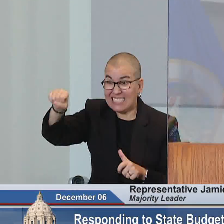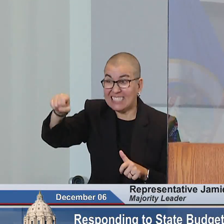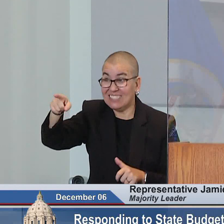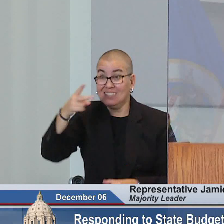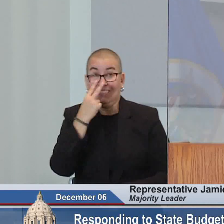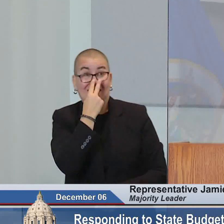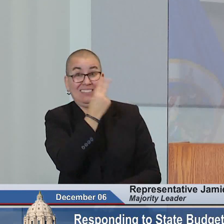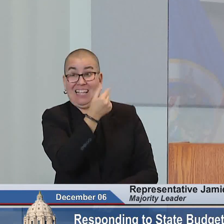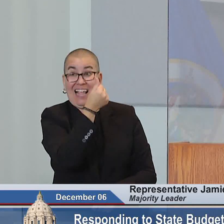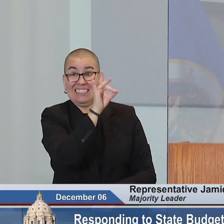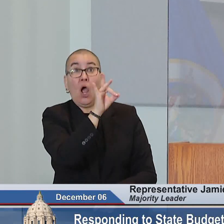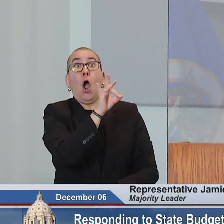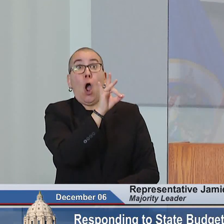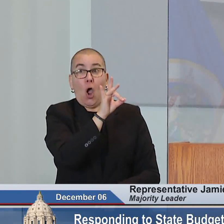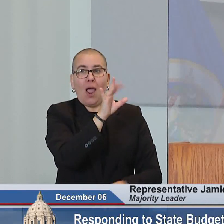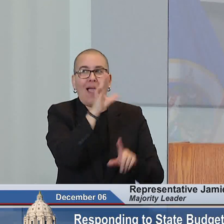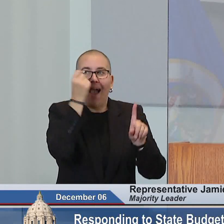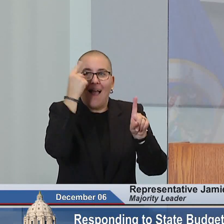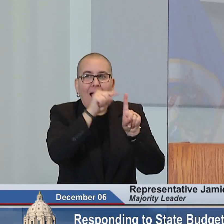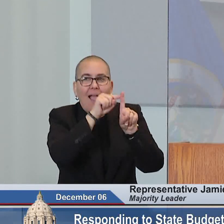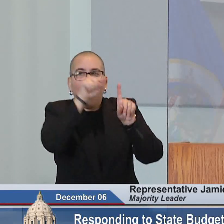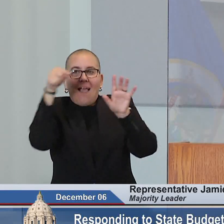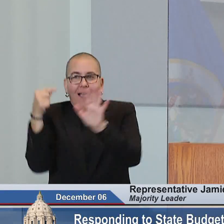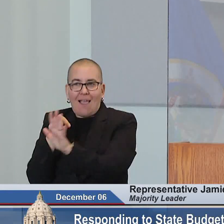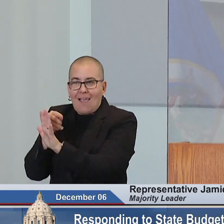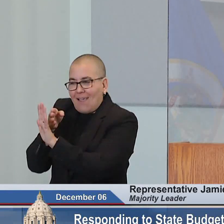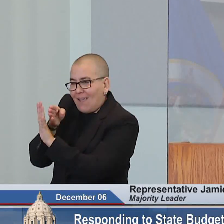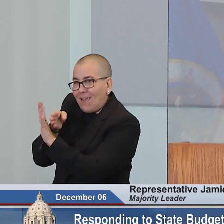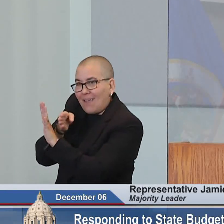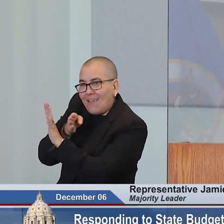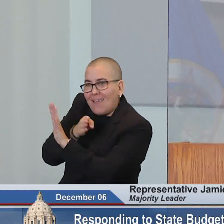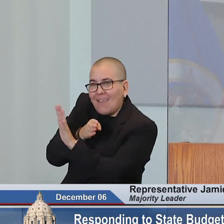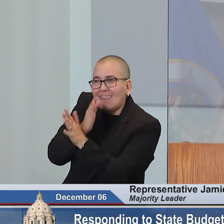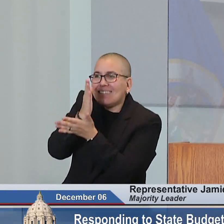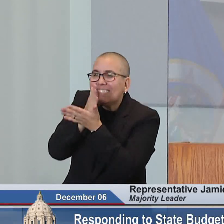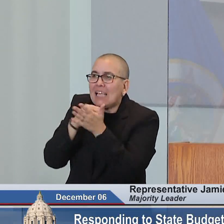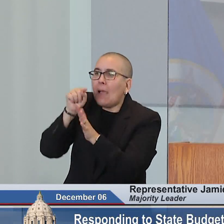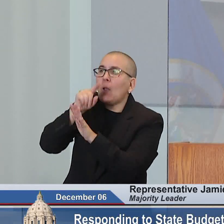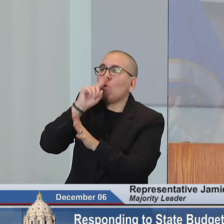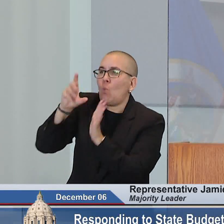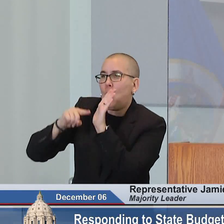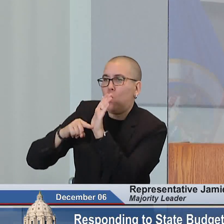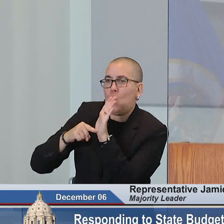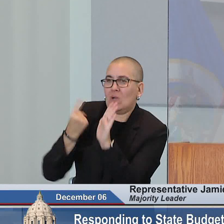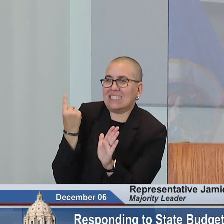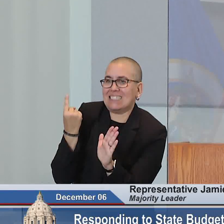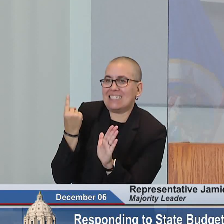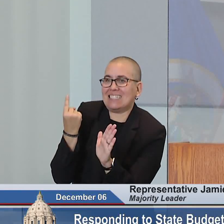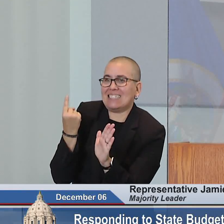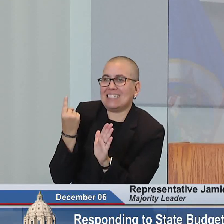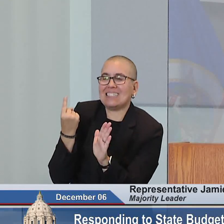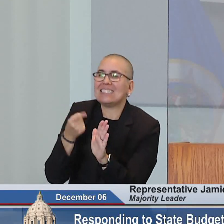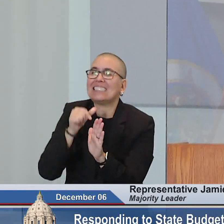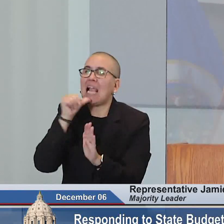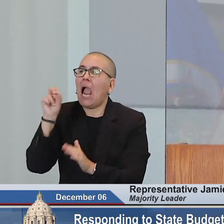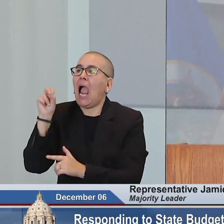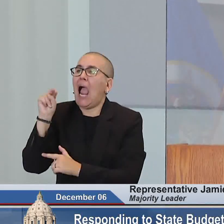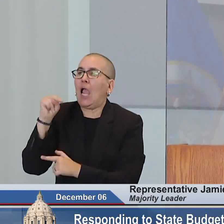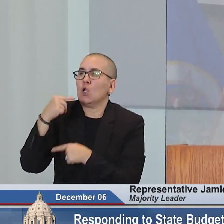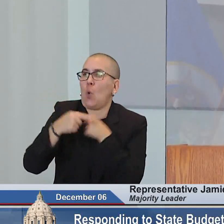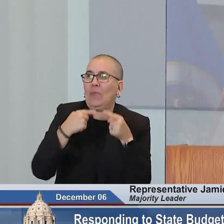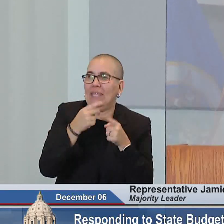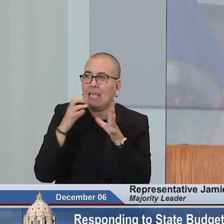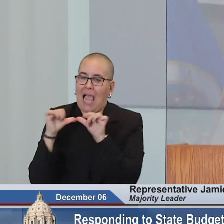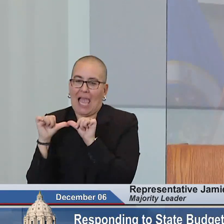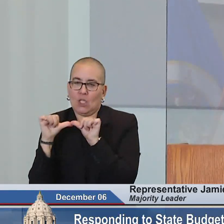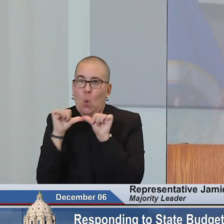that is one time. And so if we're thinking about the ongoing structural surplus, then that's $6 billion a year